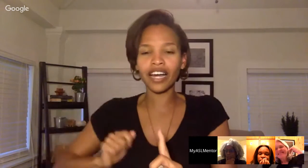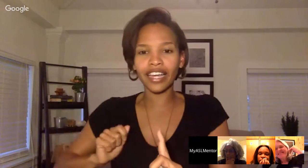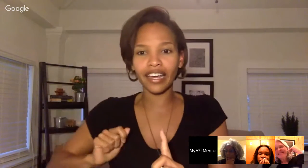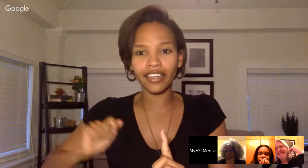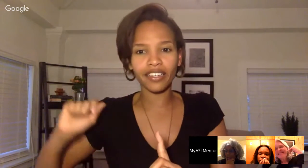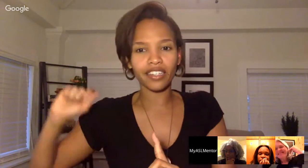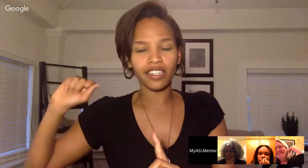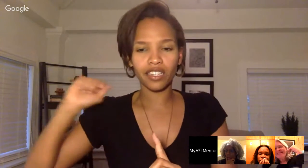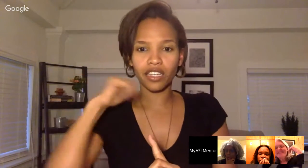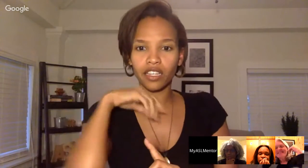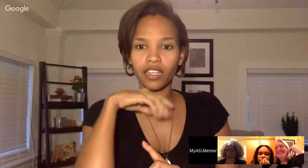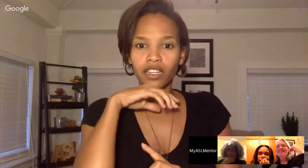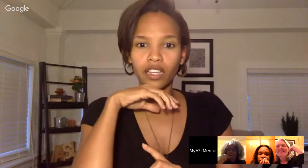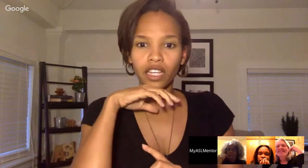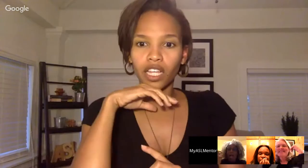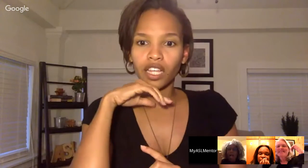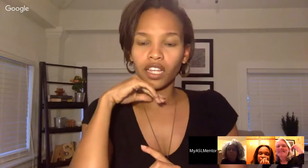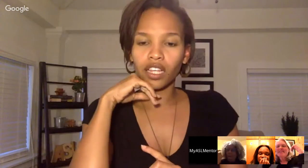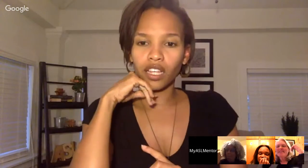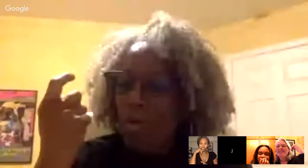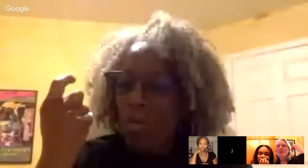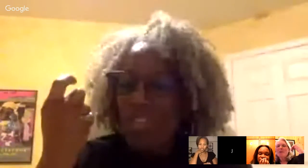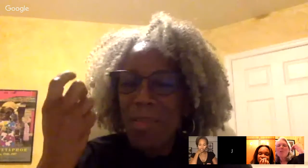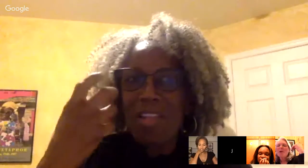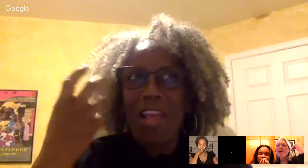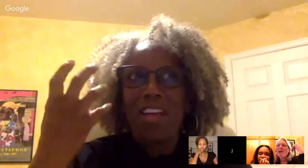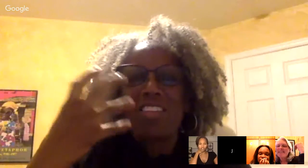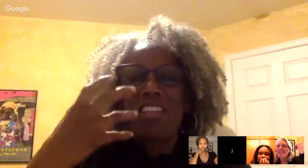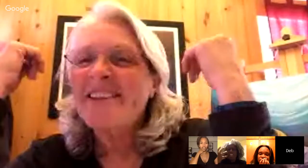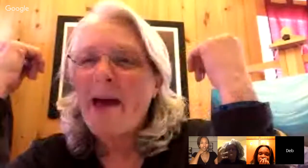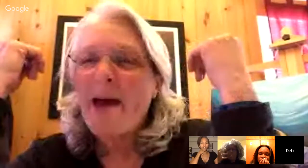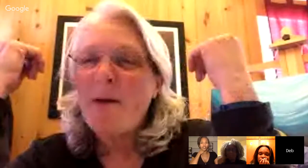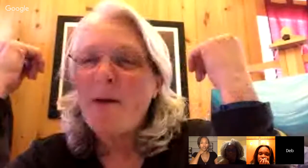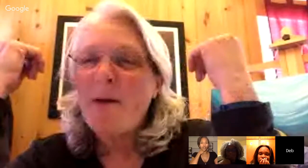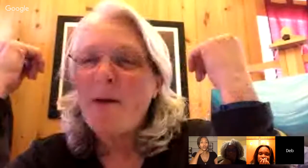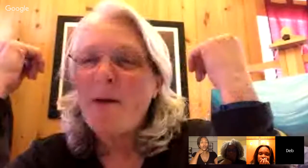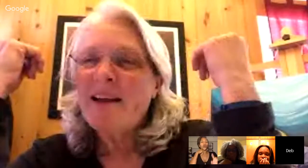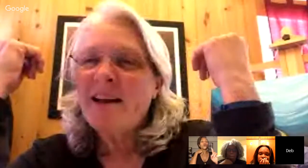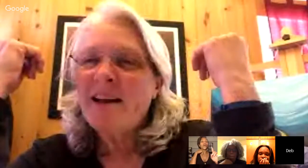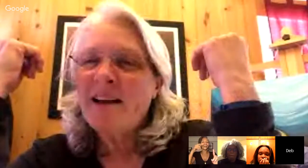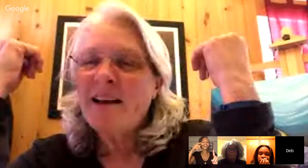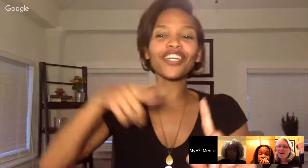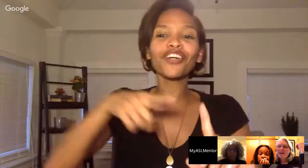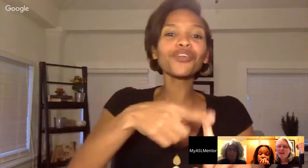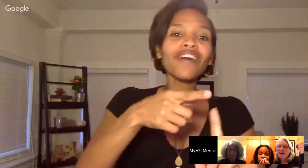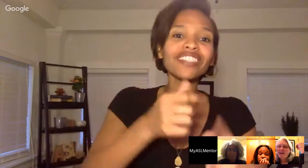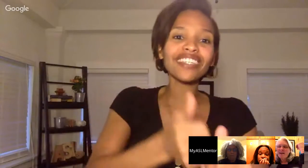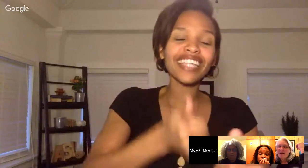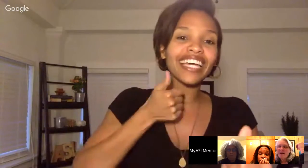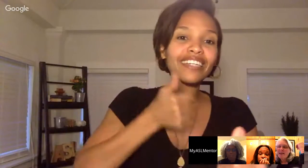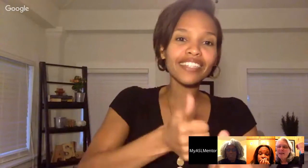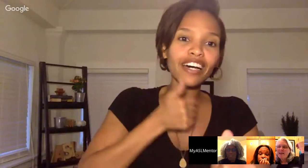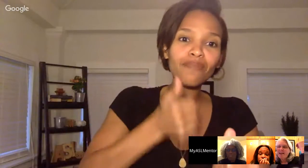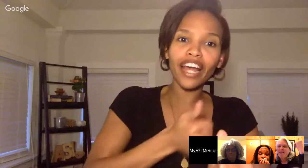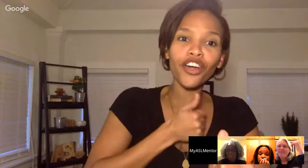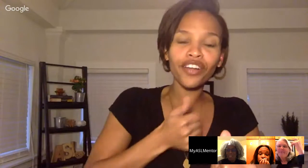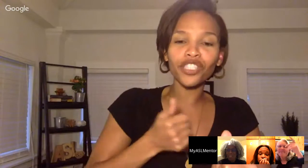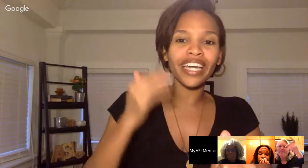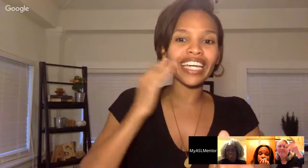not yet. I went with something like We're connected to the web. Oh, hang on. You have a delay, Deb, and I know you're not doing